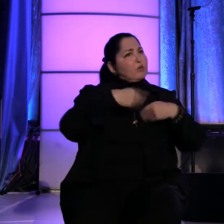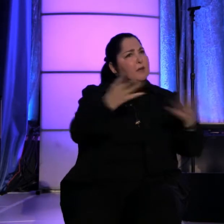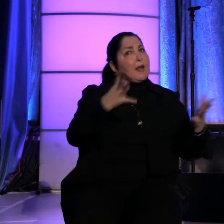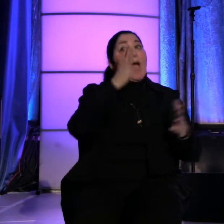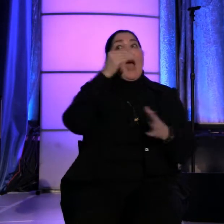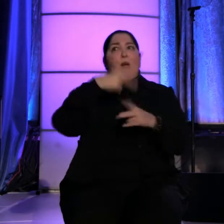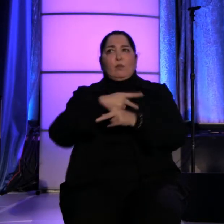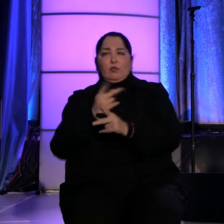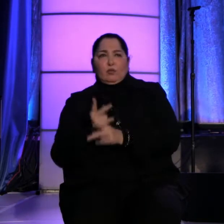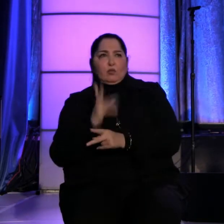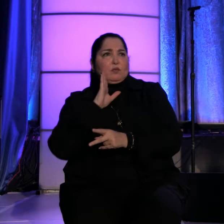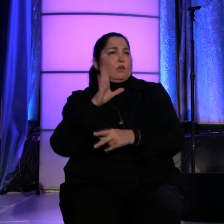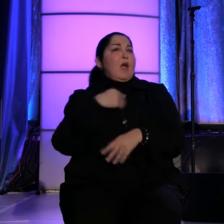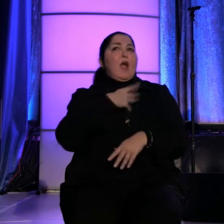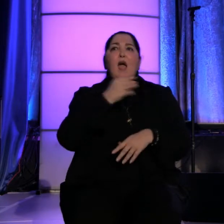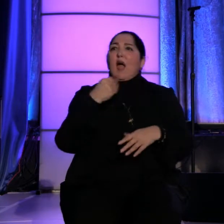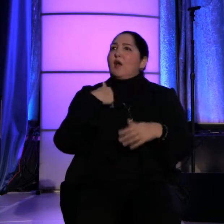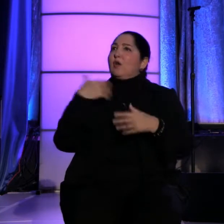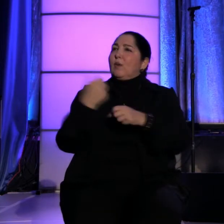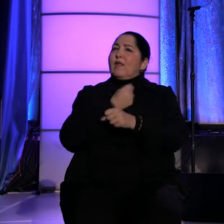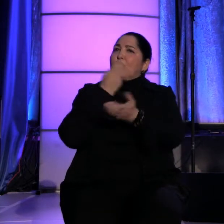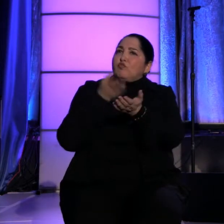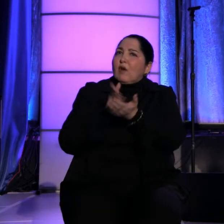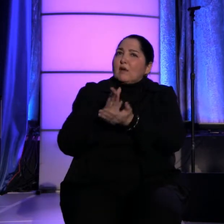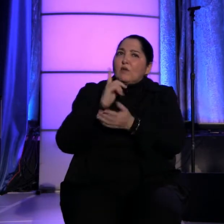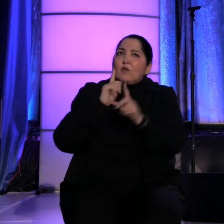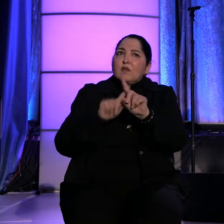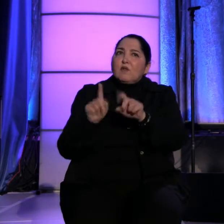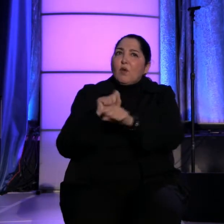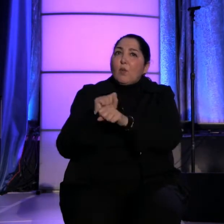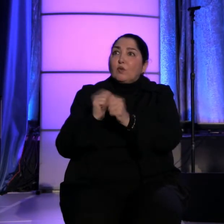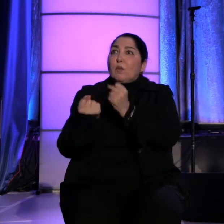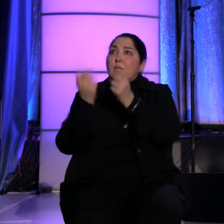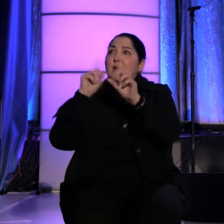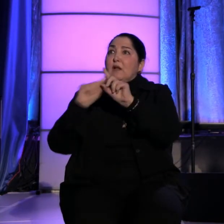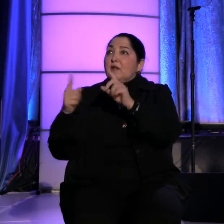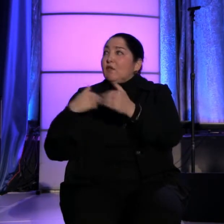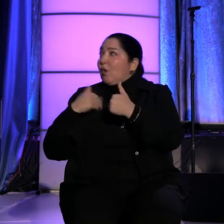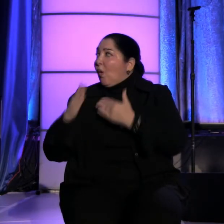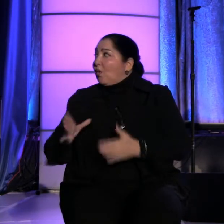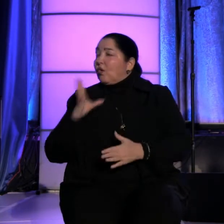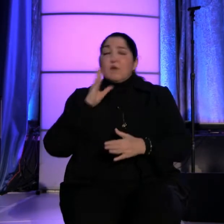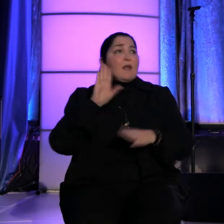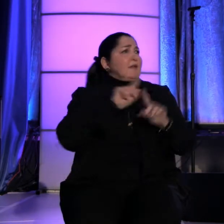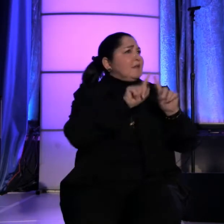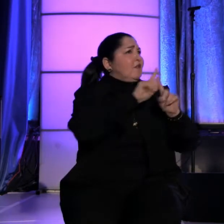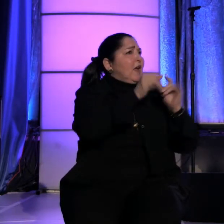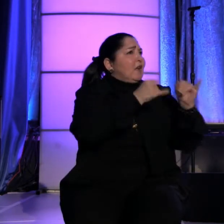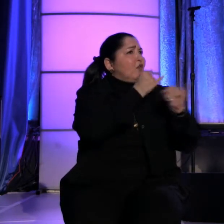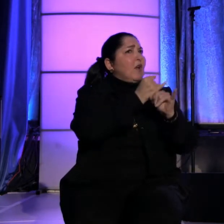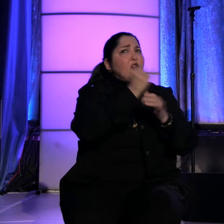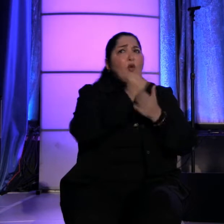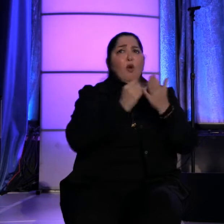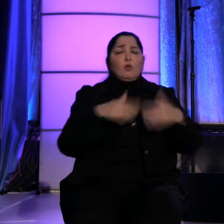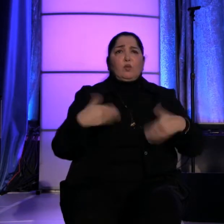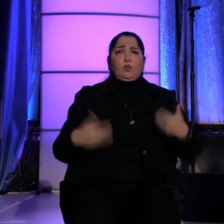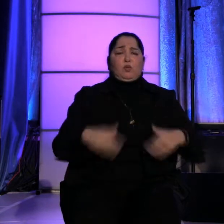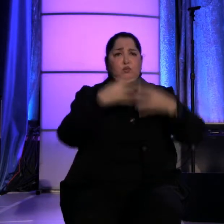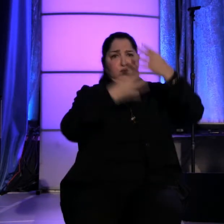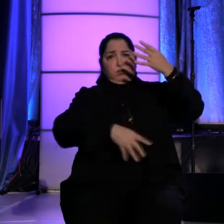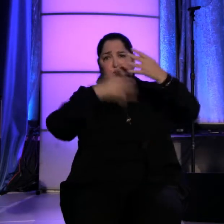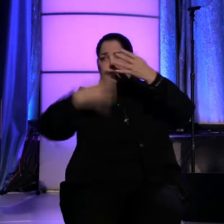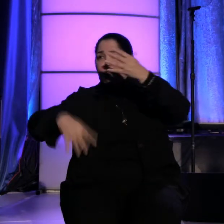the rights to creative works that have multiple owners? And what about presenting international artists? Those are questions sometimes just for a